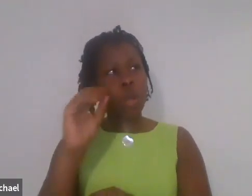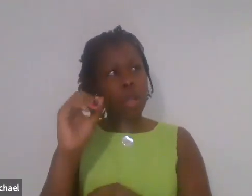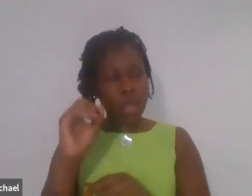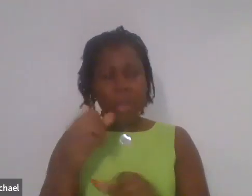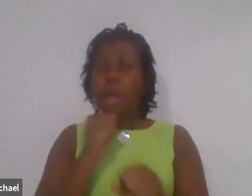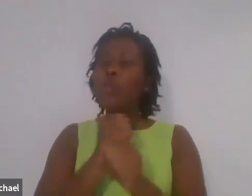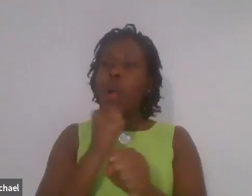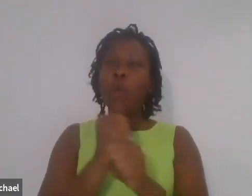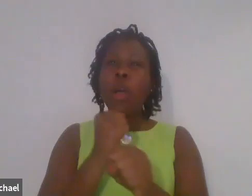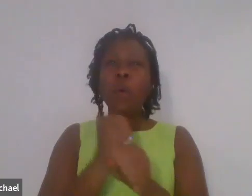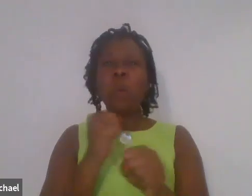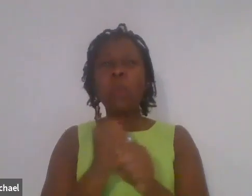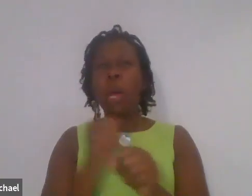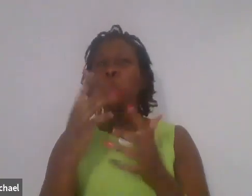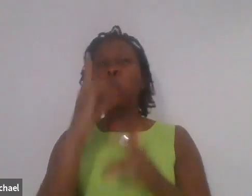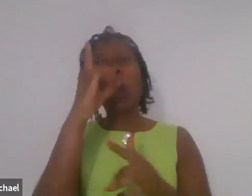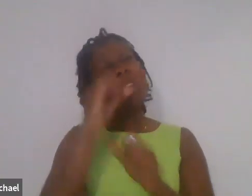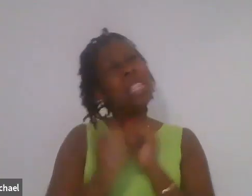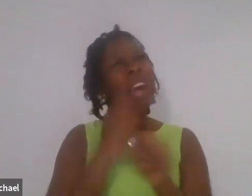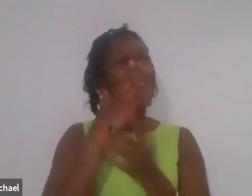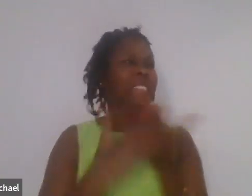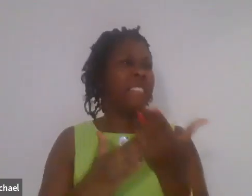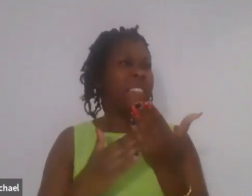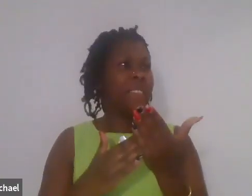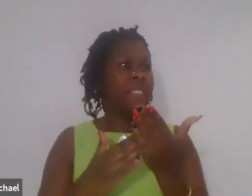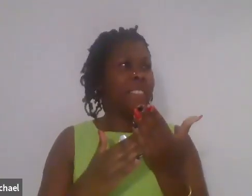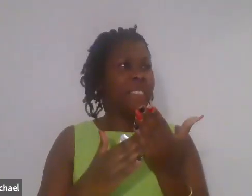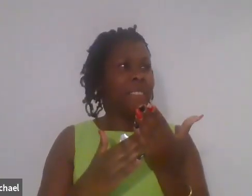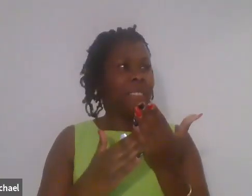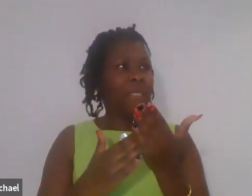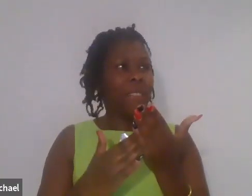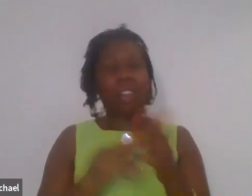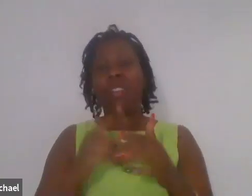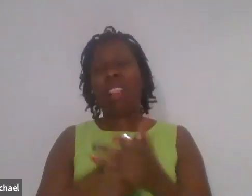Kenya. I worked for a while, for about a year and a half.